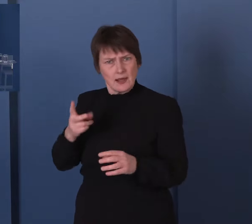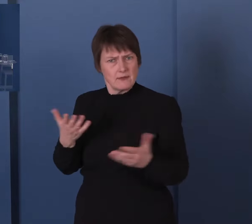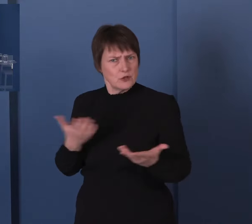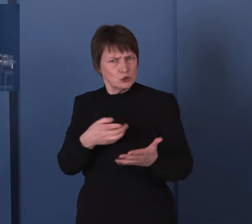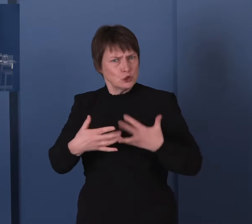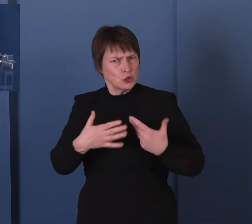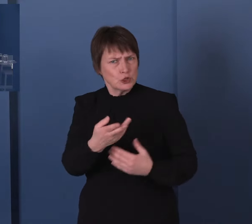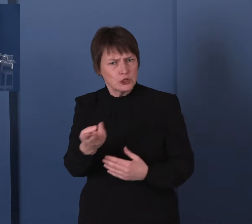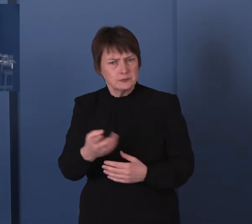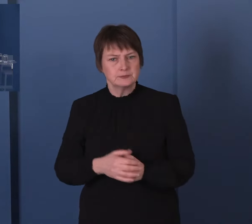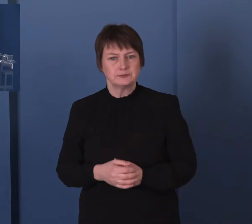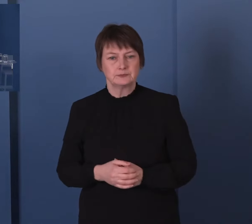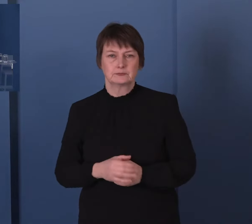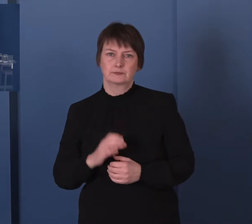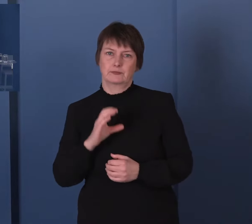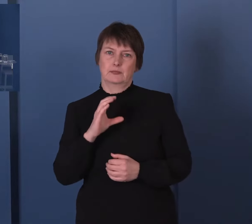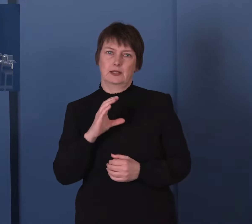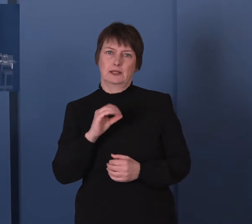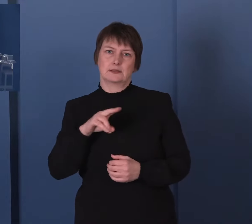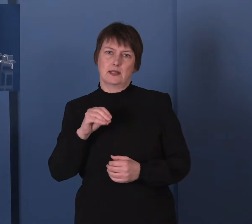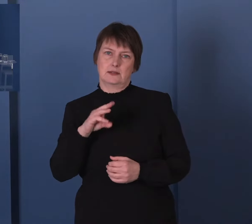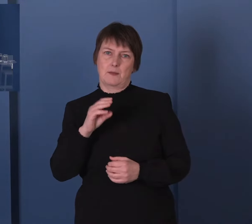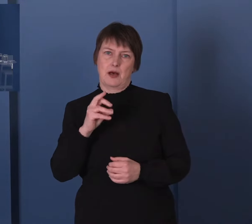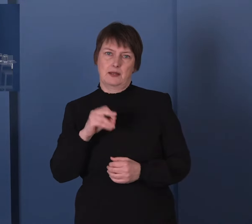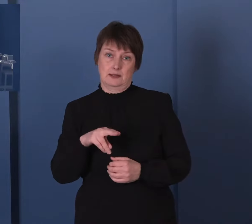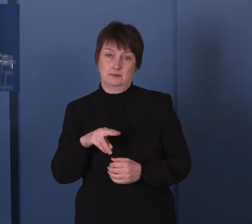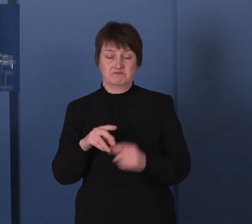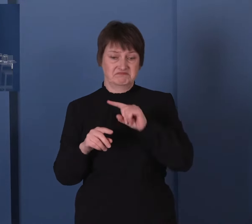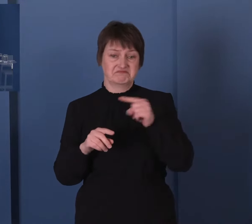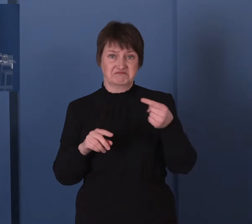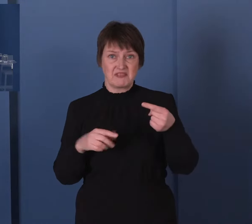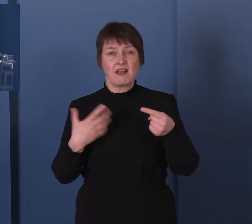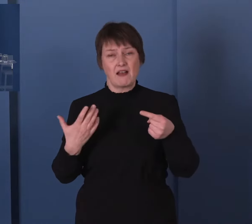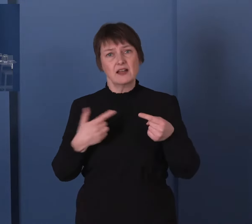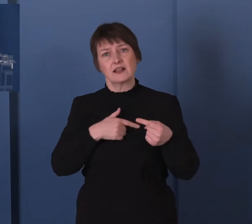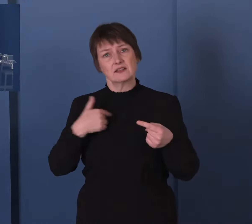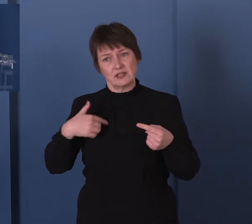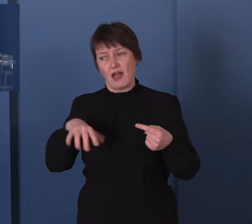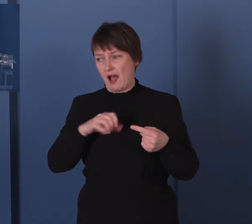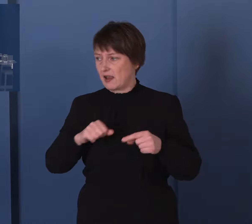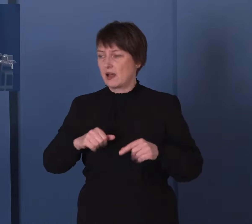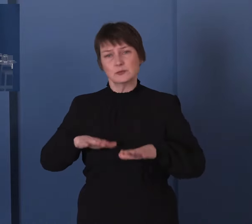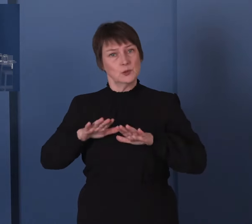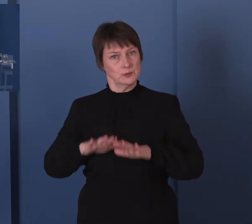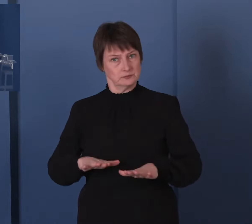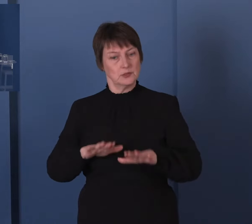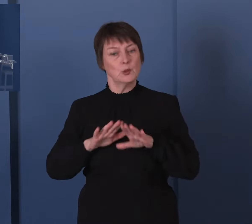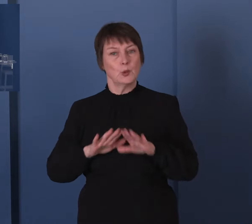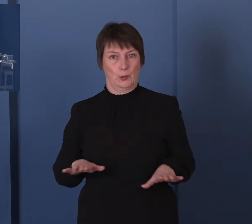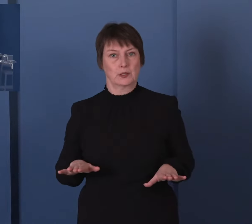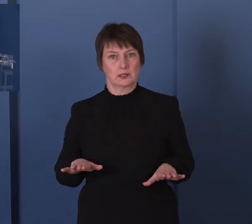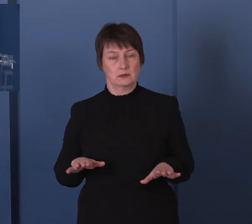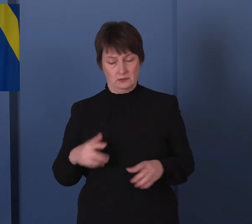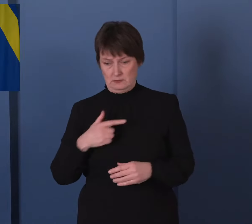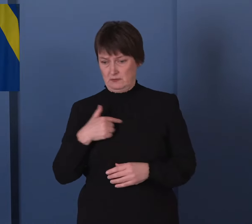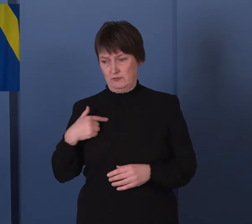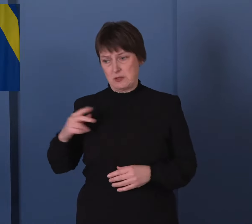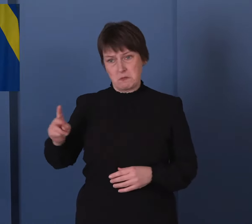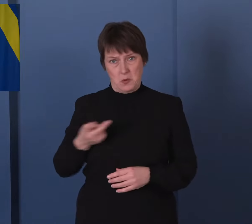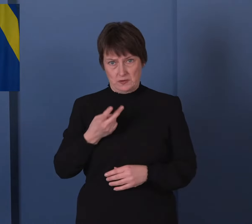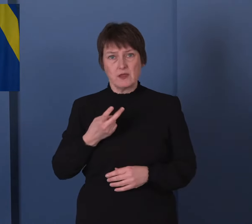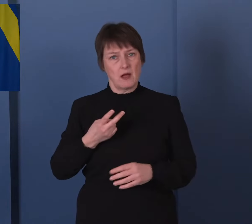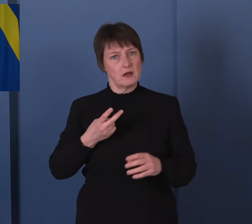very important to stay calm. As I said, we fill all the boxes to become NATO allies, to